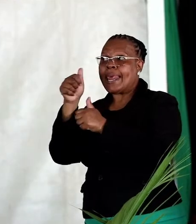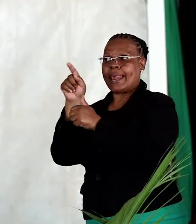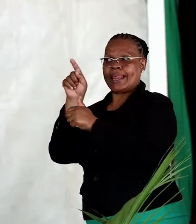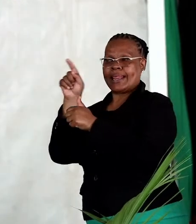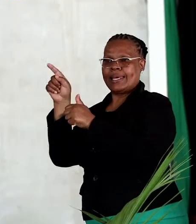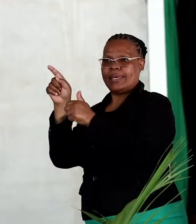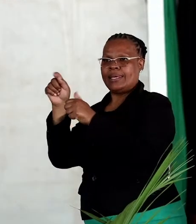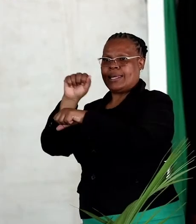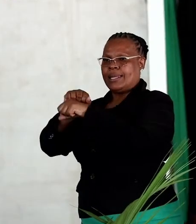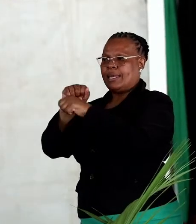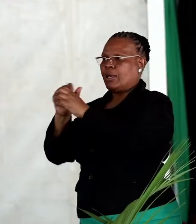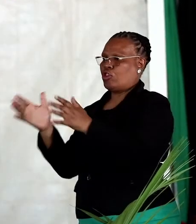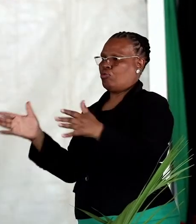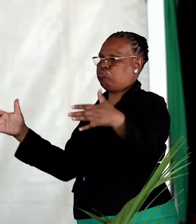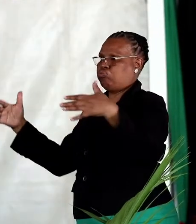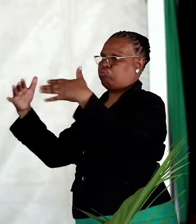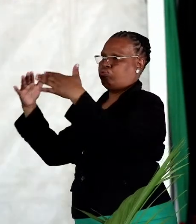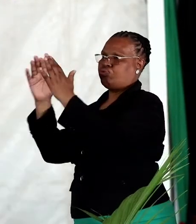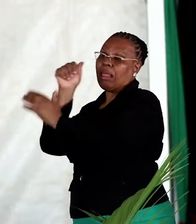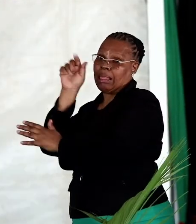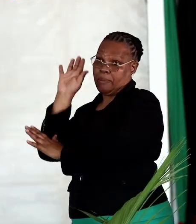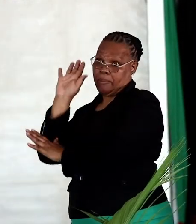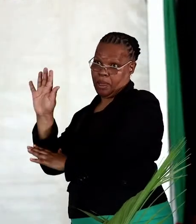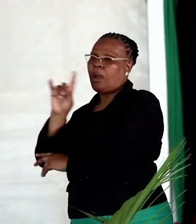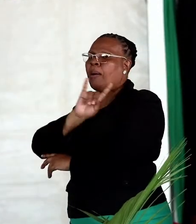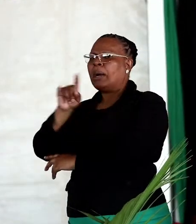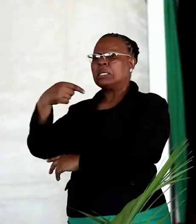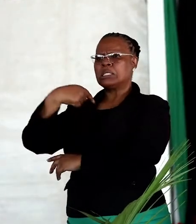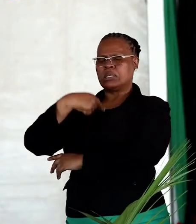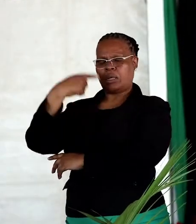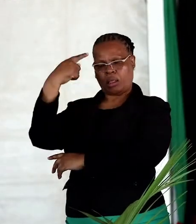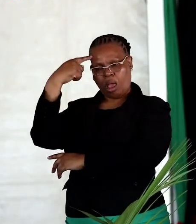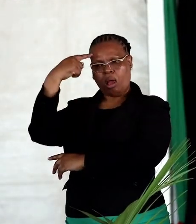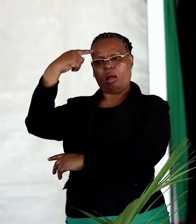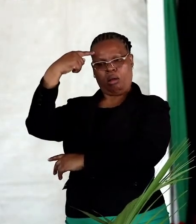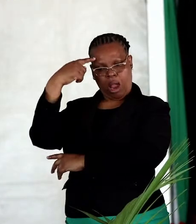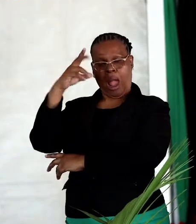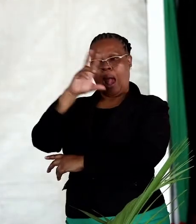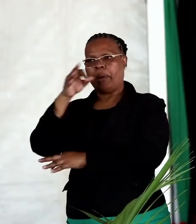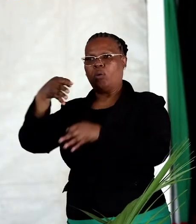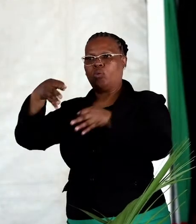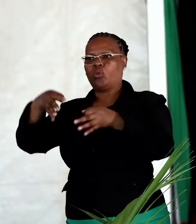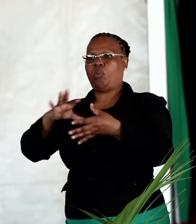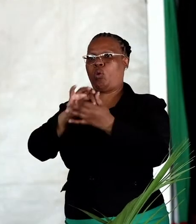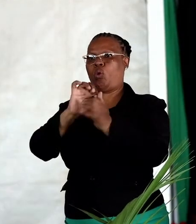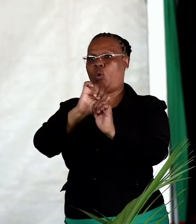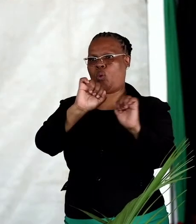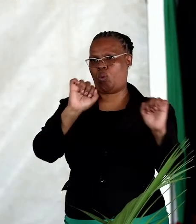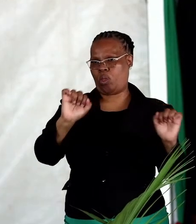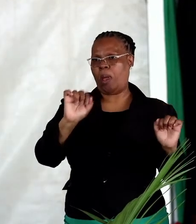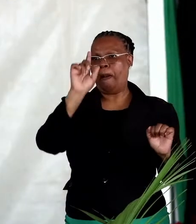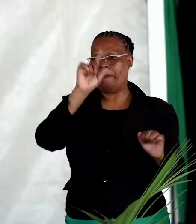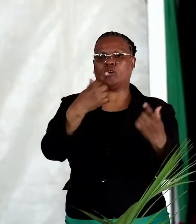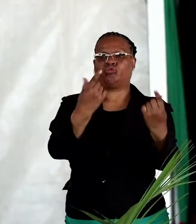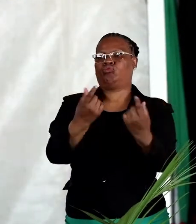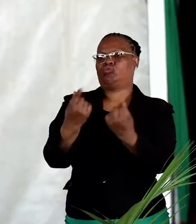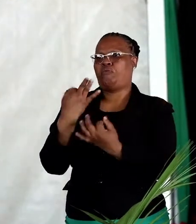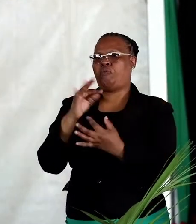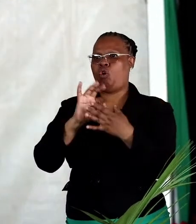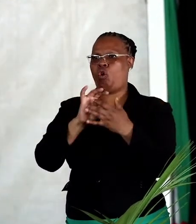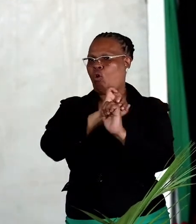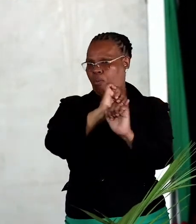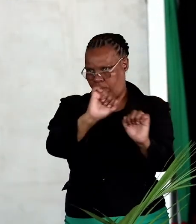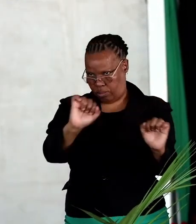also fought for this democracy, masibenzele emakhayeni abo. That project